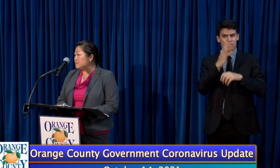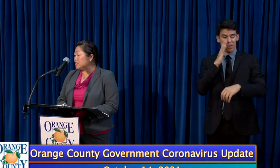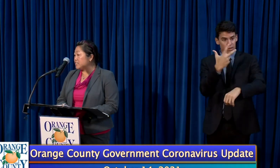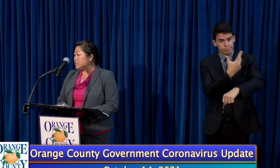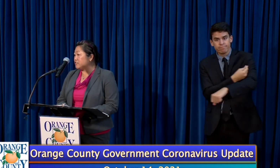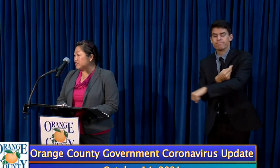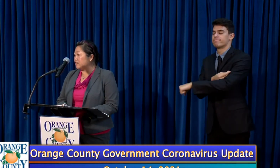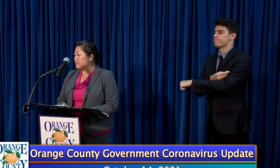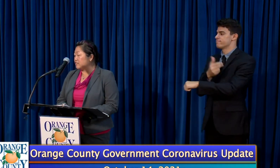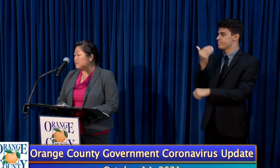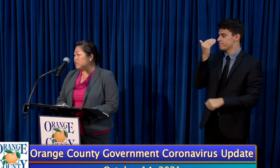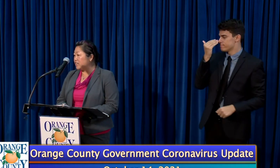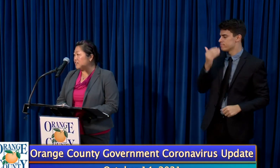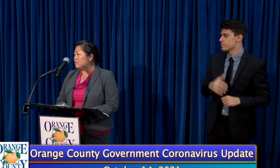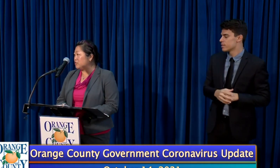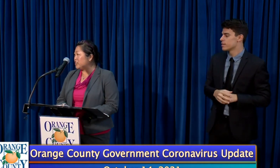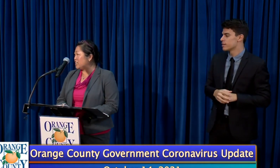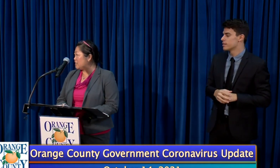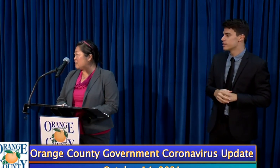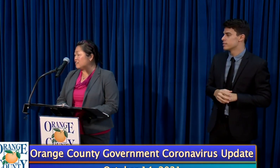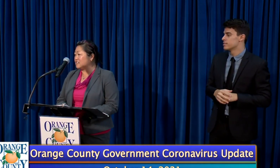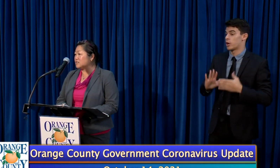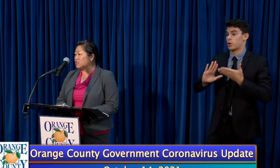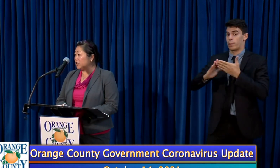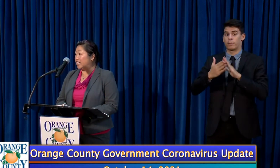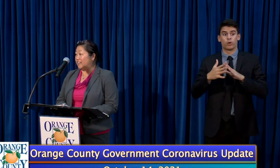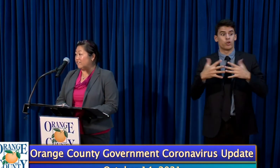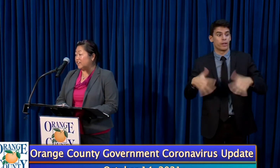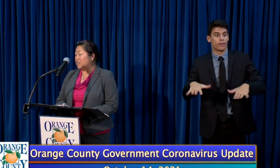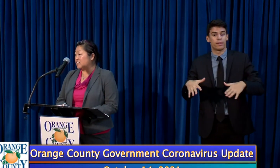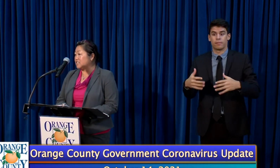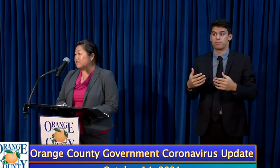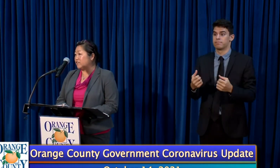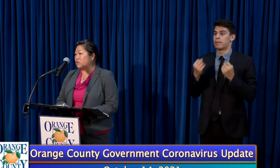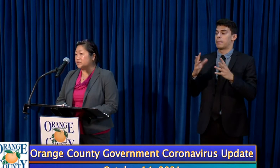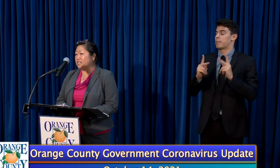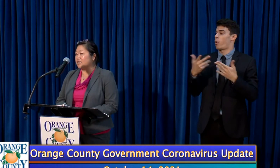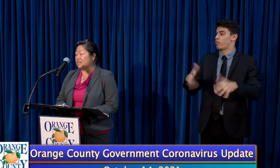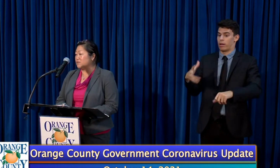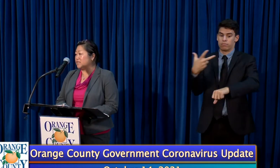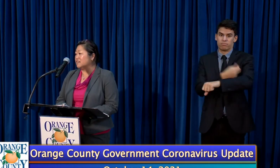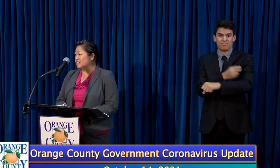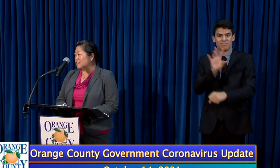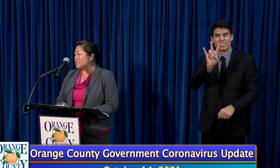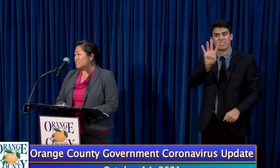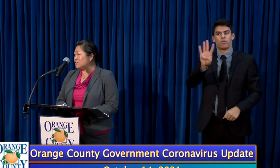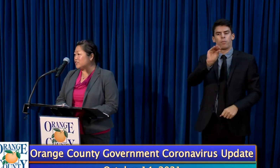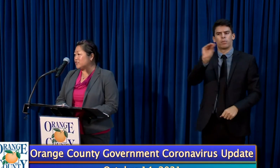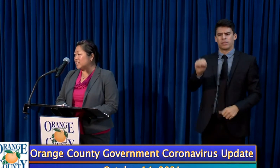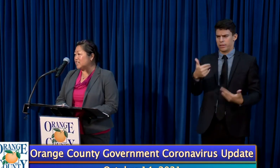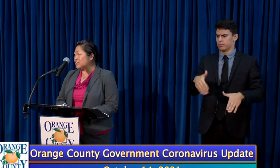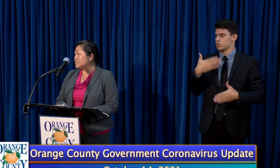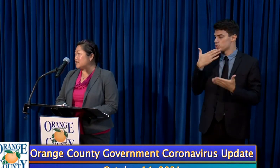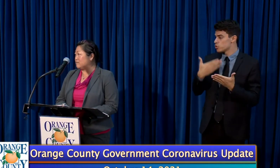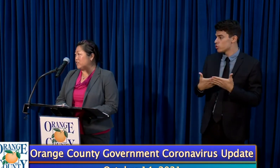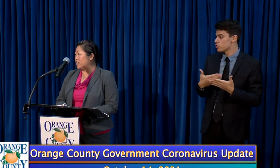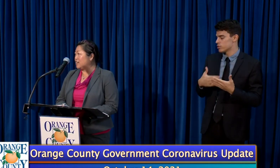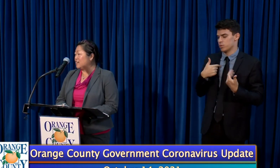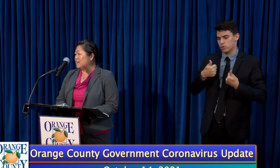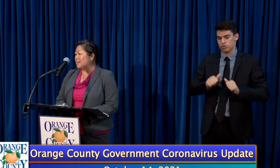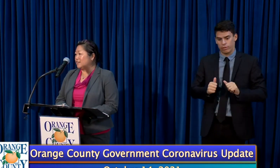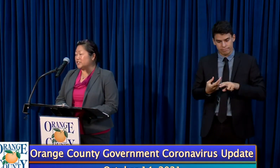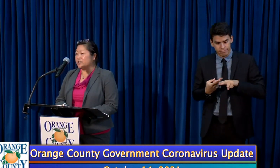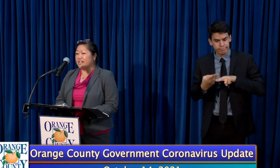the immunization or the community immunity here is good, very good at 74%, and we continue to try to increase that